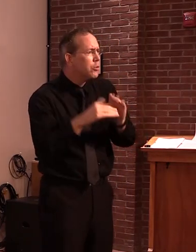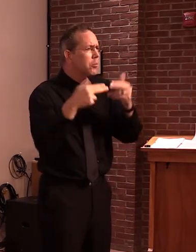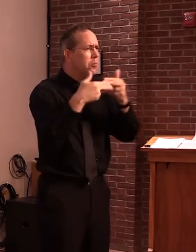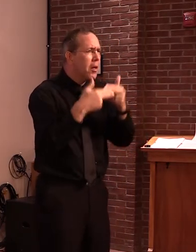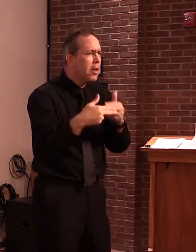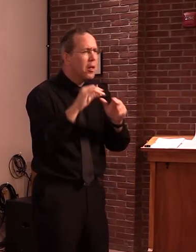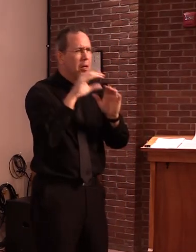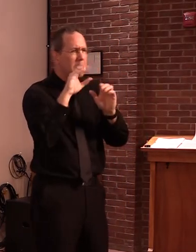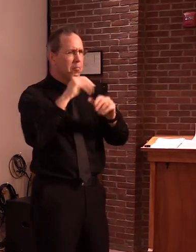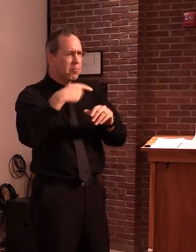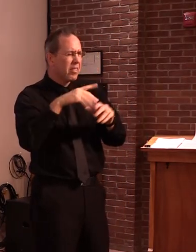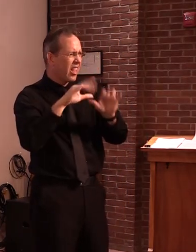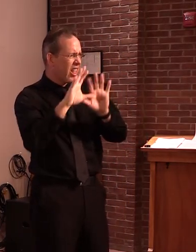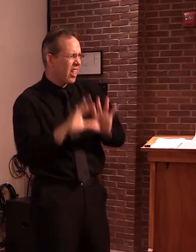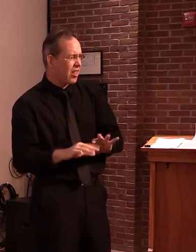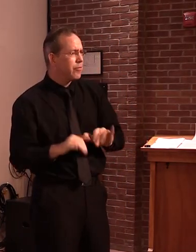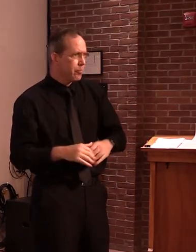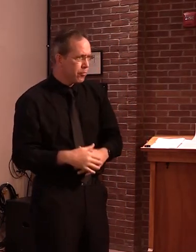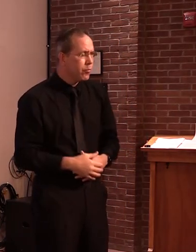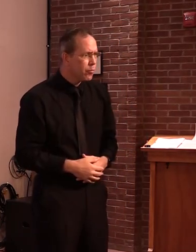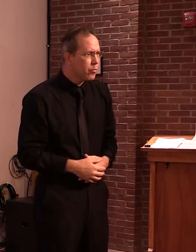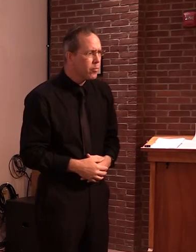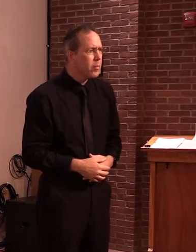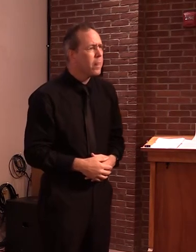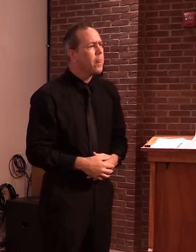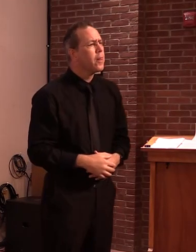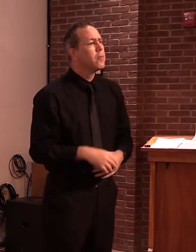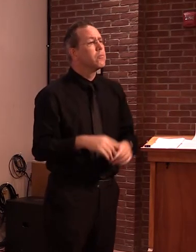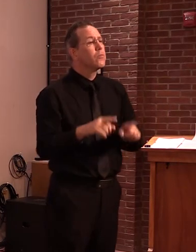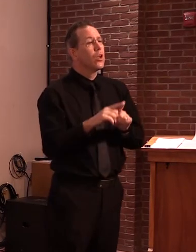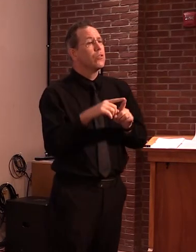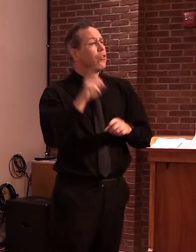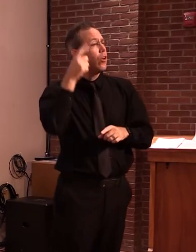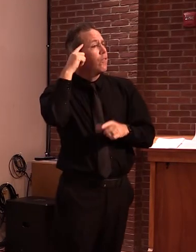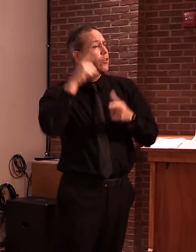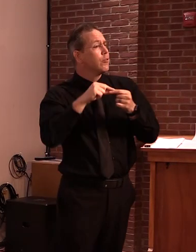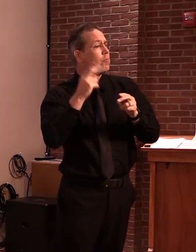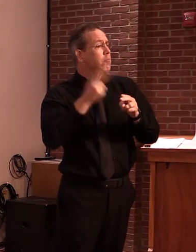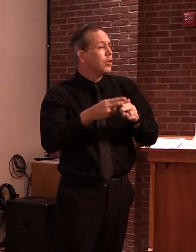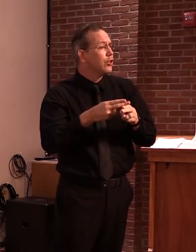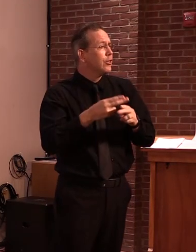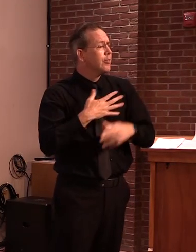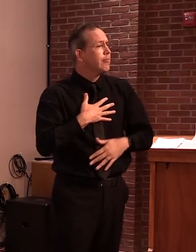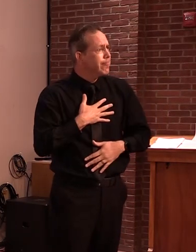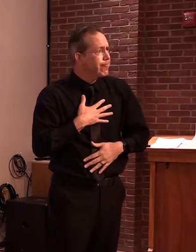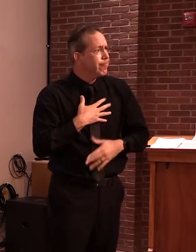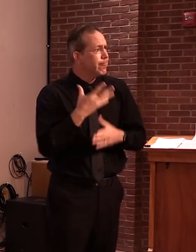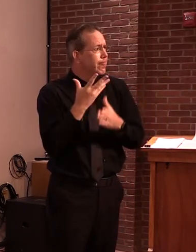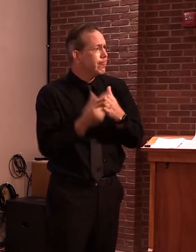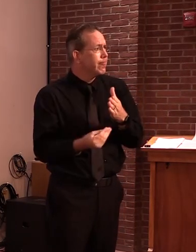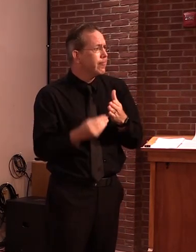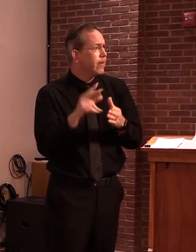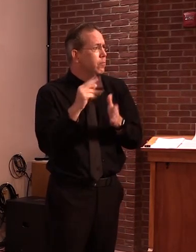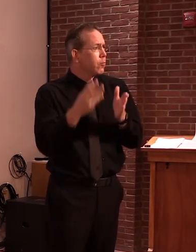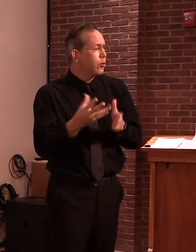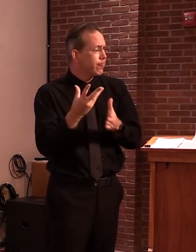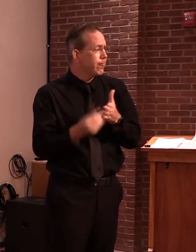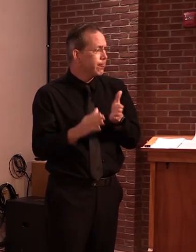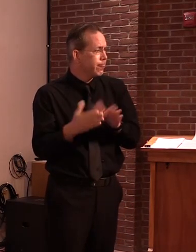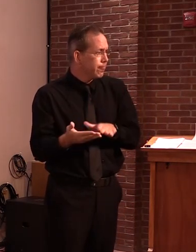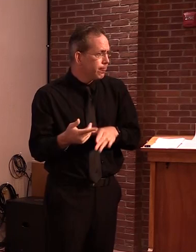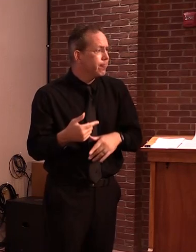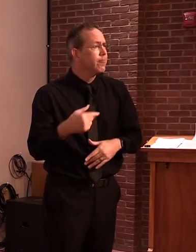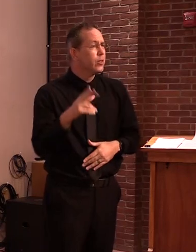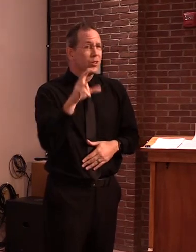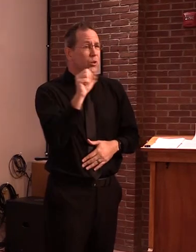As the governor alluded to, I want to begin today by marking a grim milestone also for our country. This week, the United States passed the